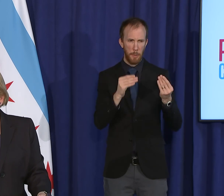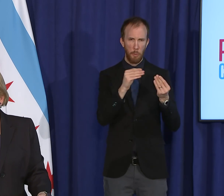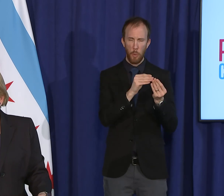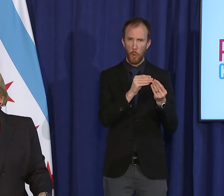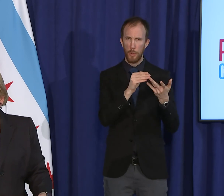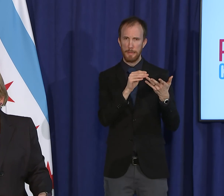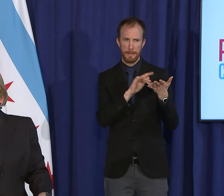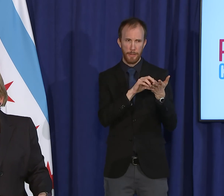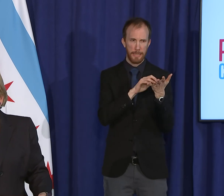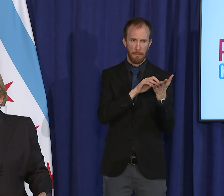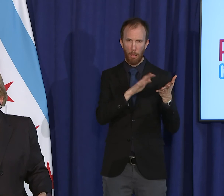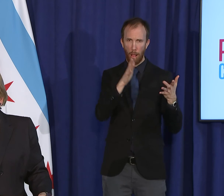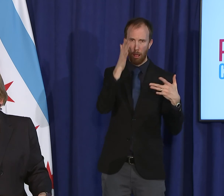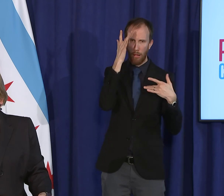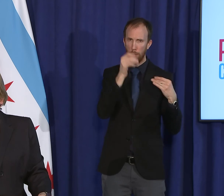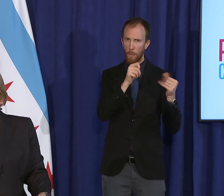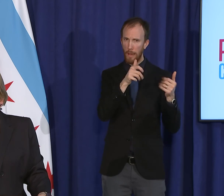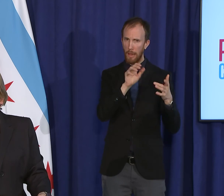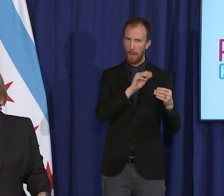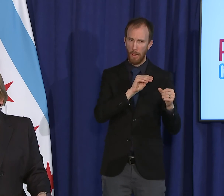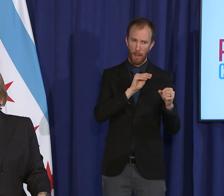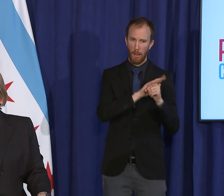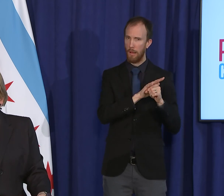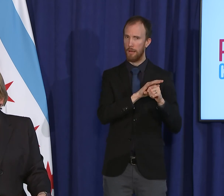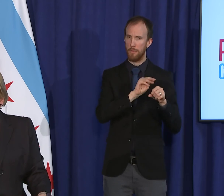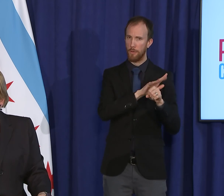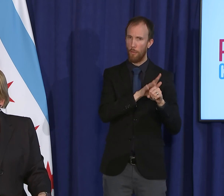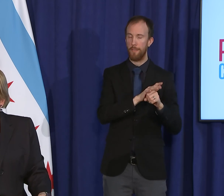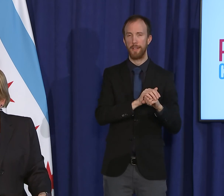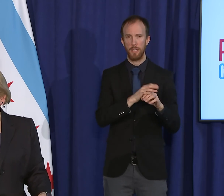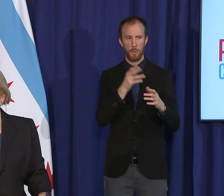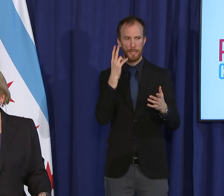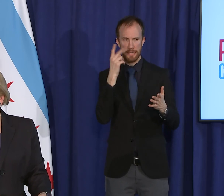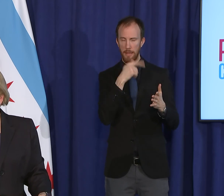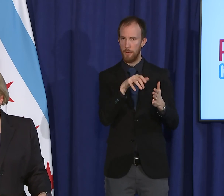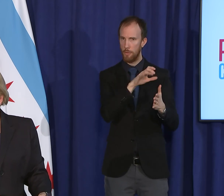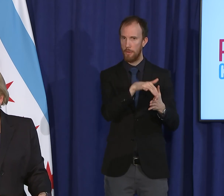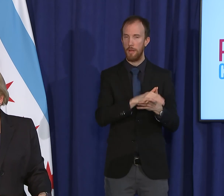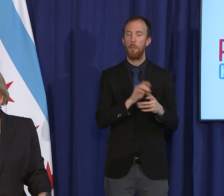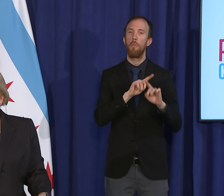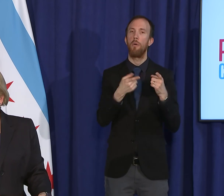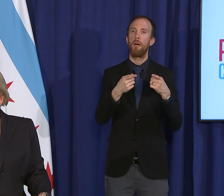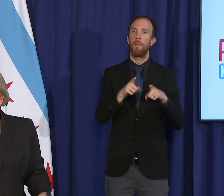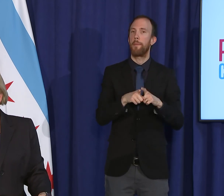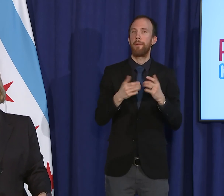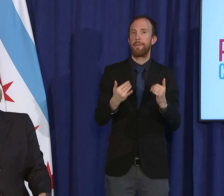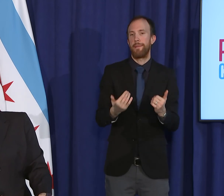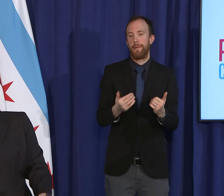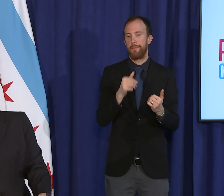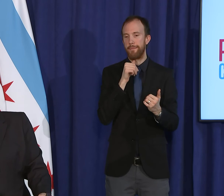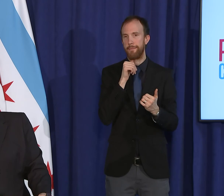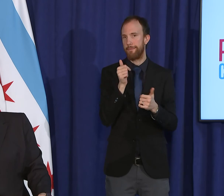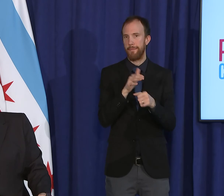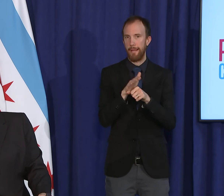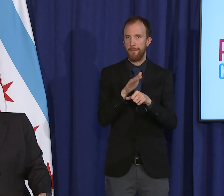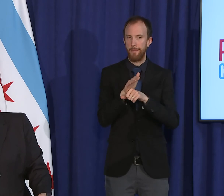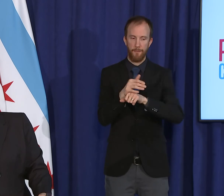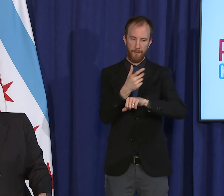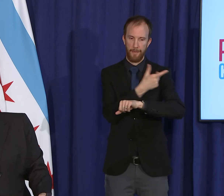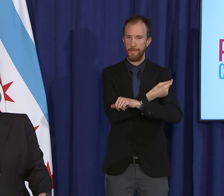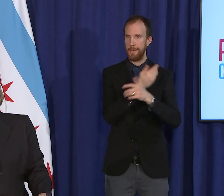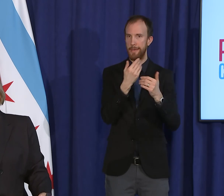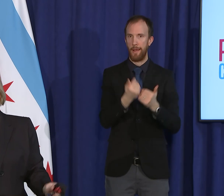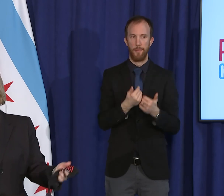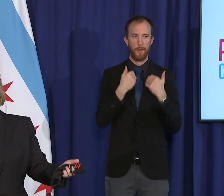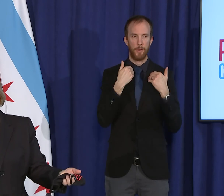everywhere. So what happens is that we don't typically have enough vaccine at this point to be able to over-allocate